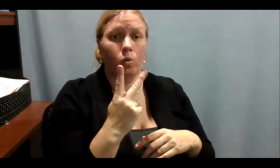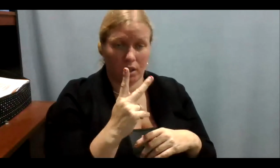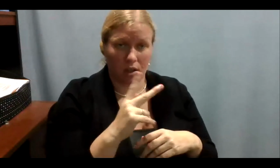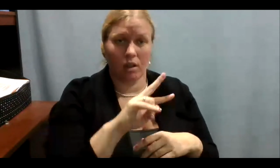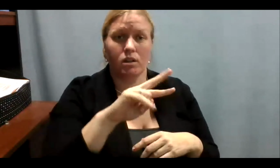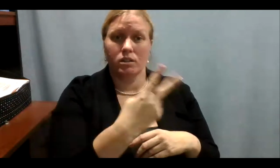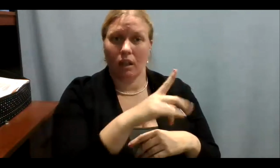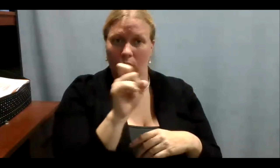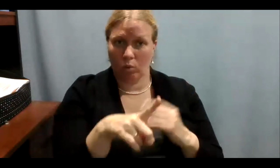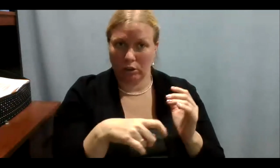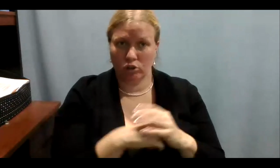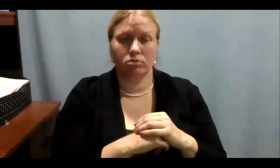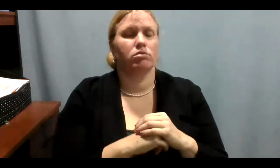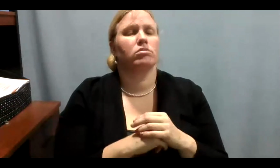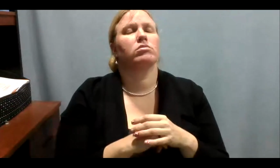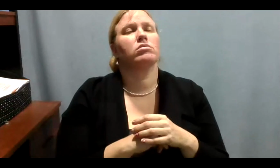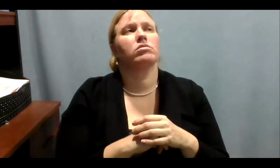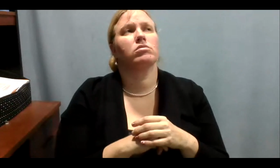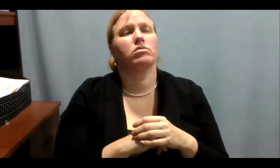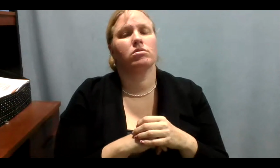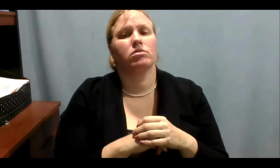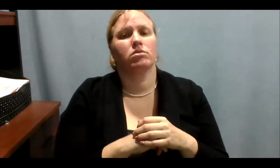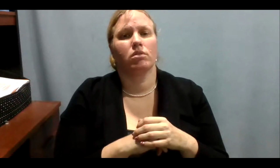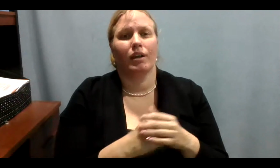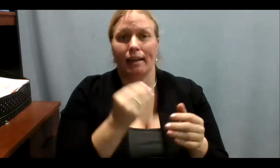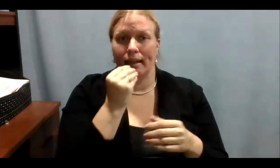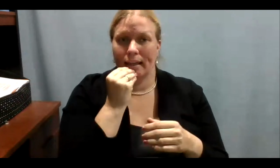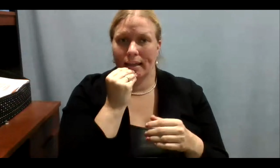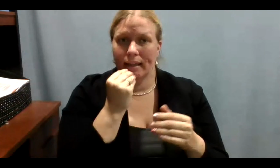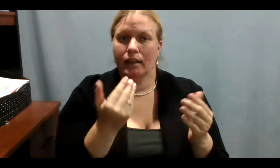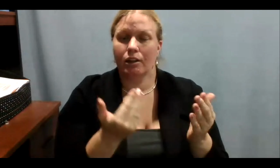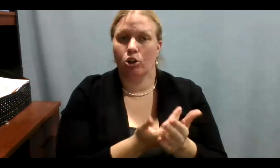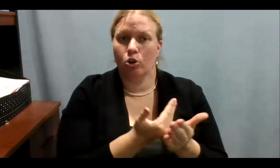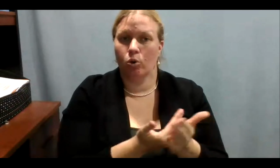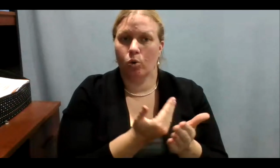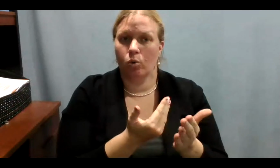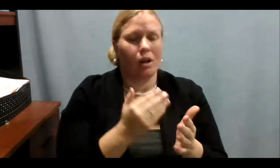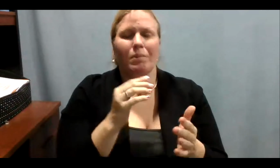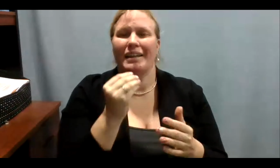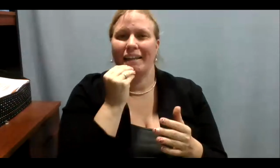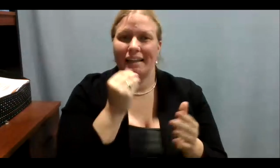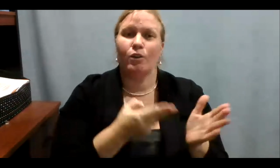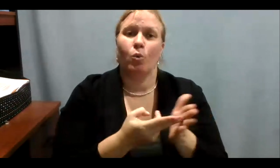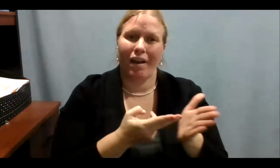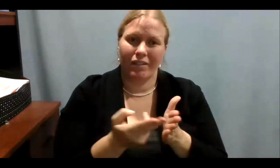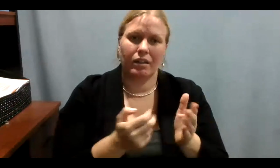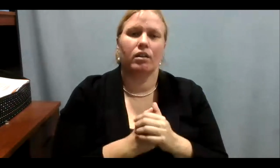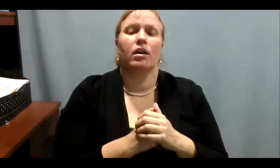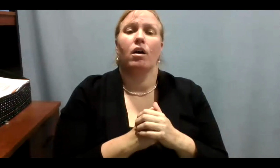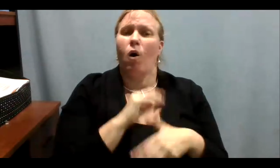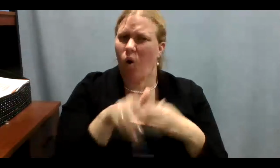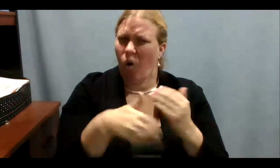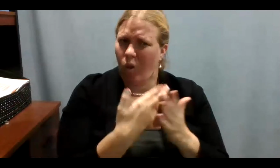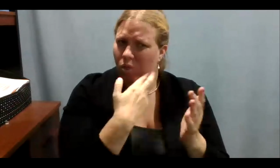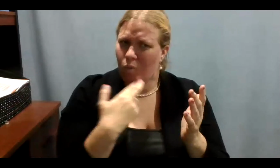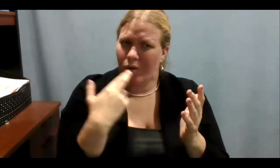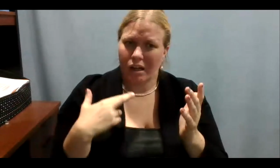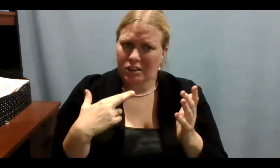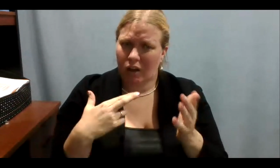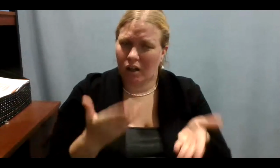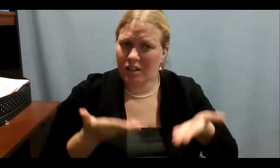regarding the Eat New Haven. Do you know, will all of the restaurants be able to do